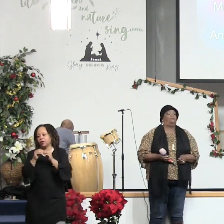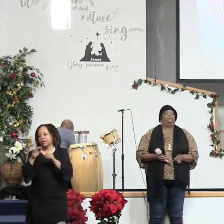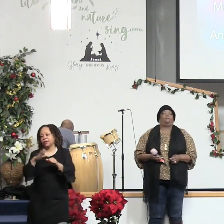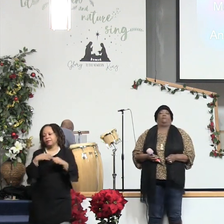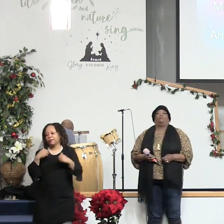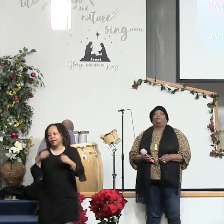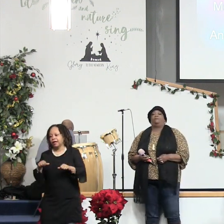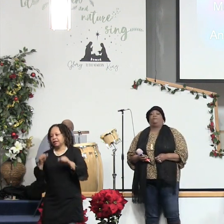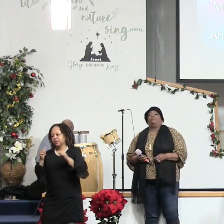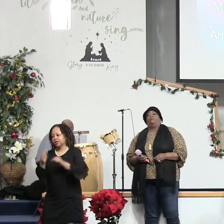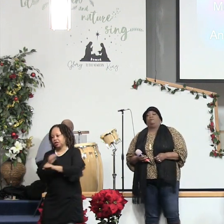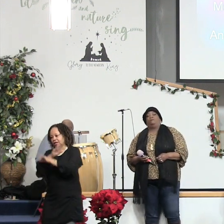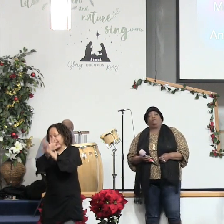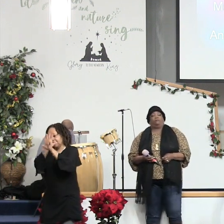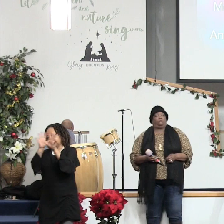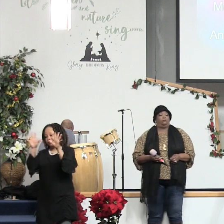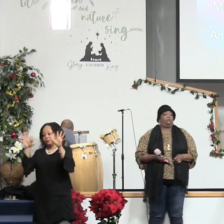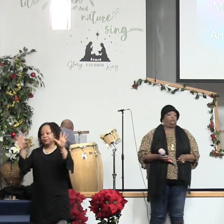can